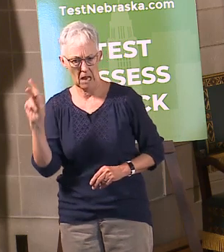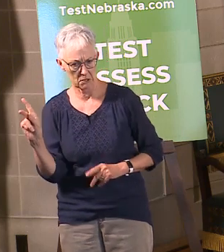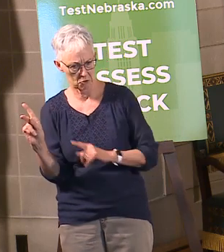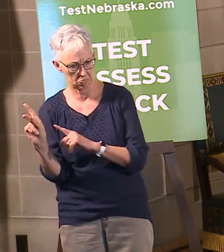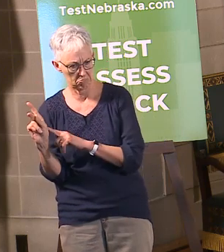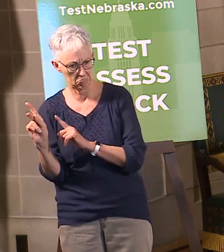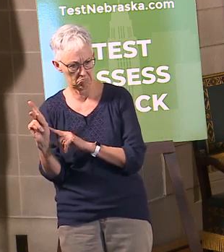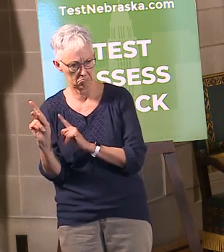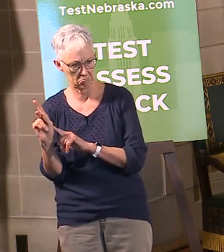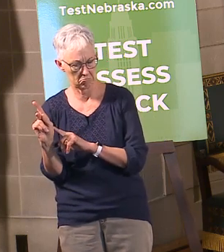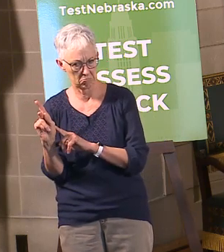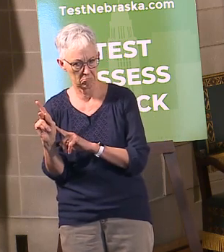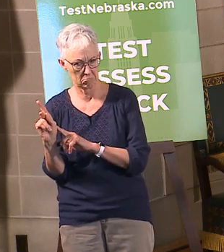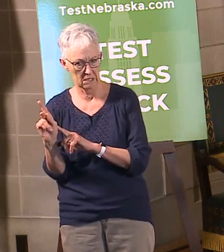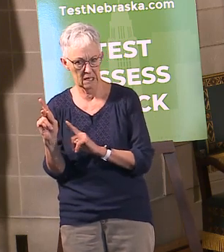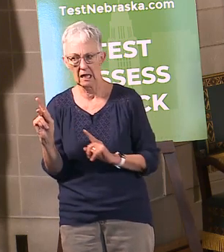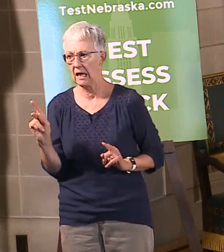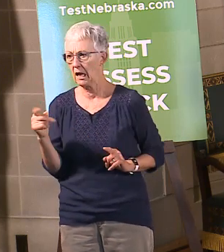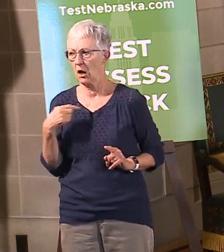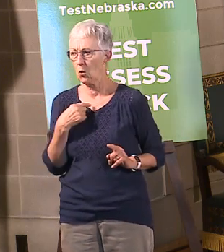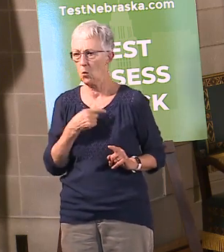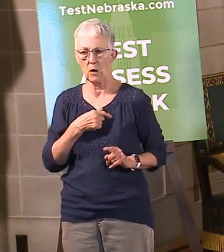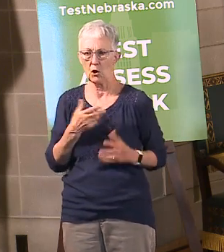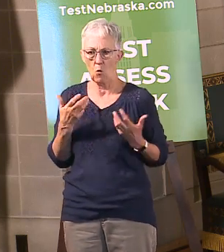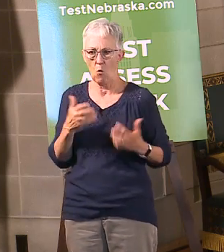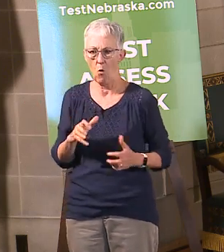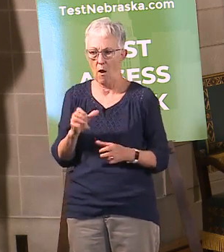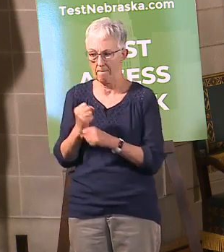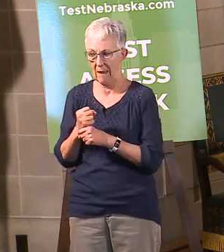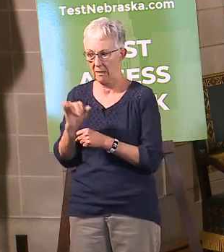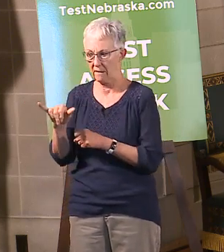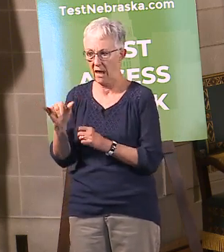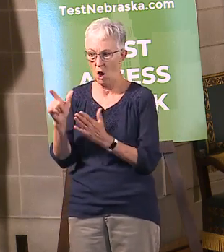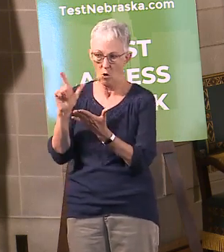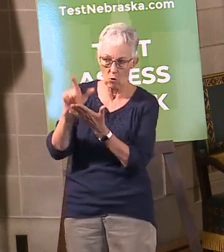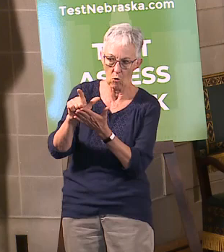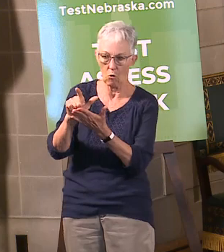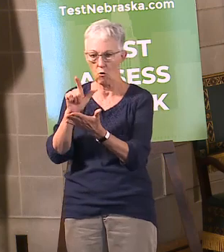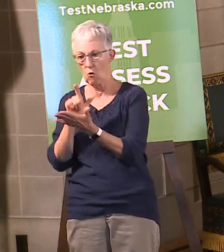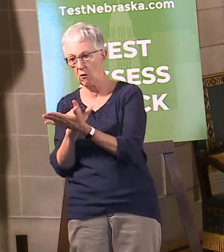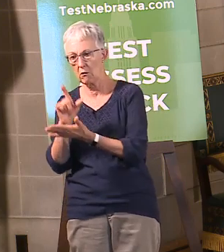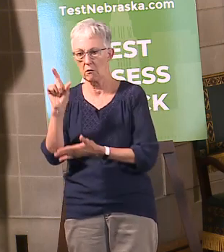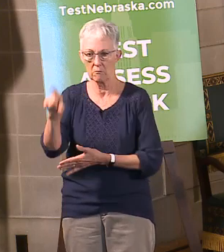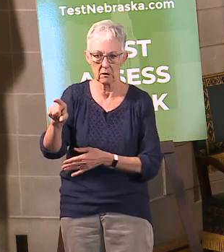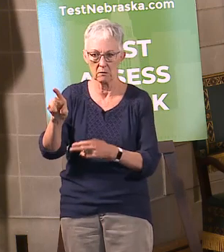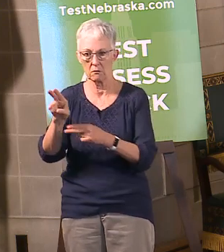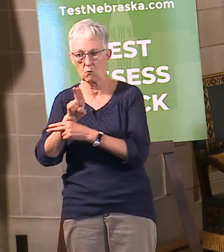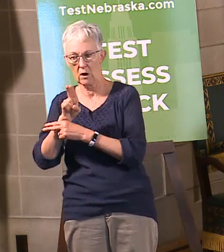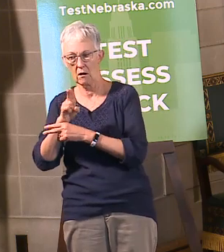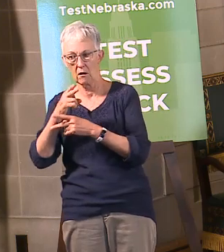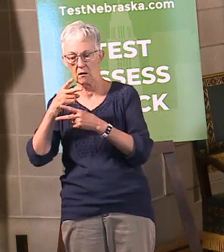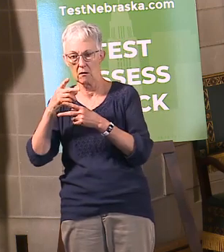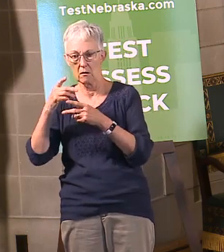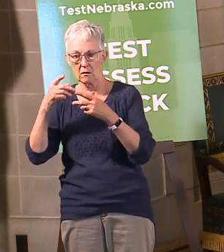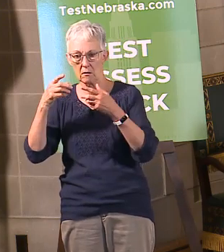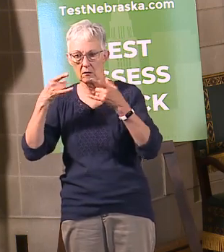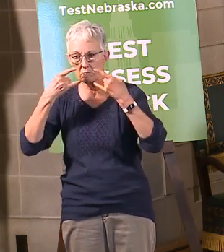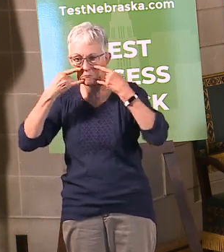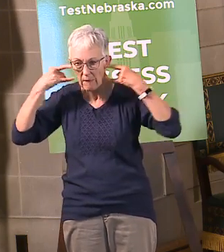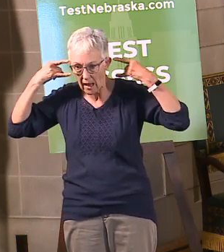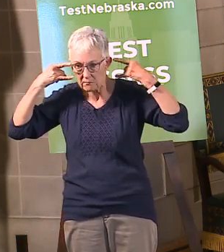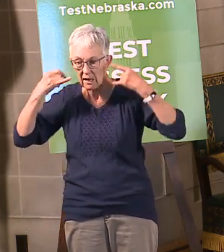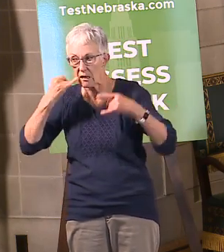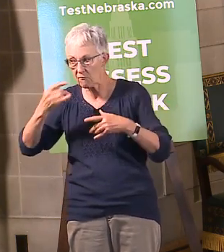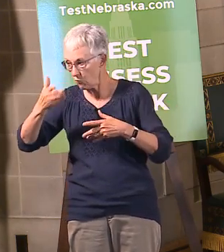be something where if a staff member just forgot their mask, took it off accidentally, and somehow got a misdemeanor for forgetting to